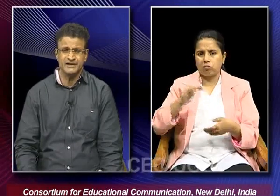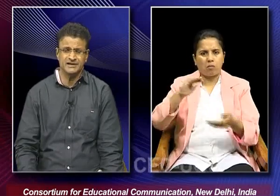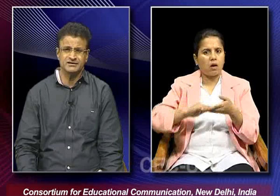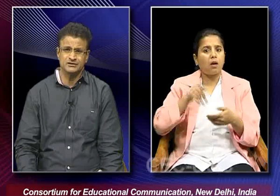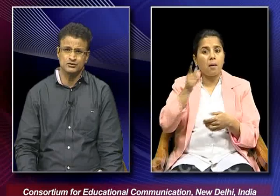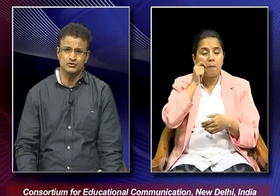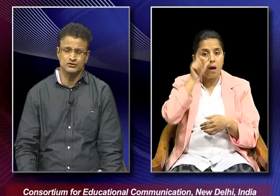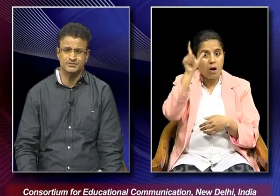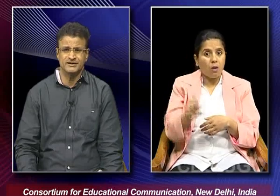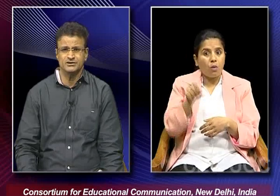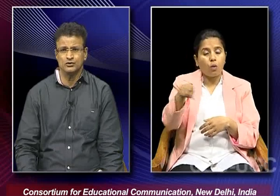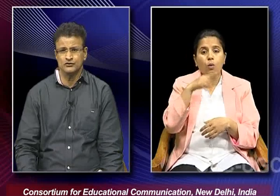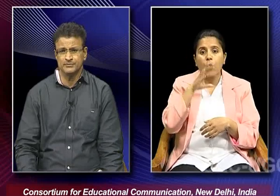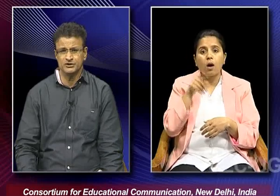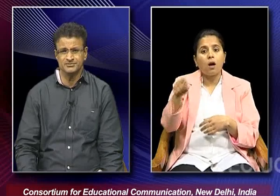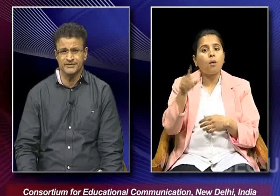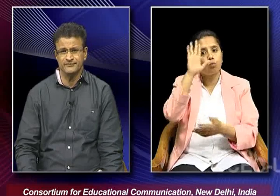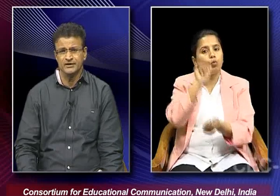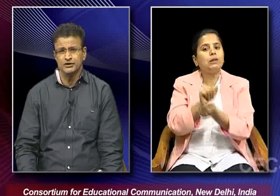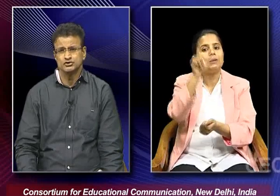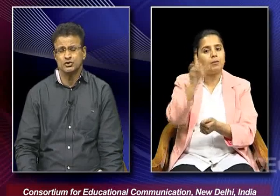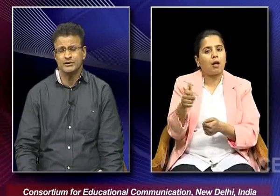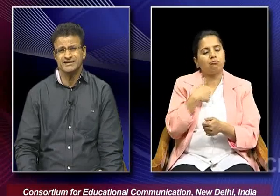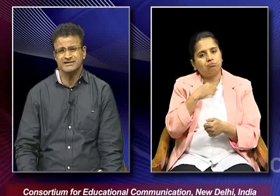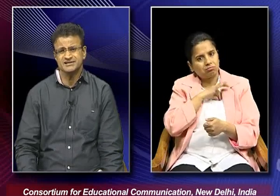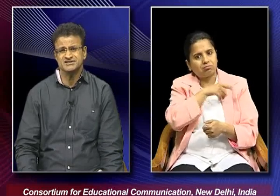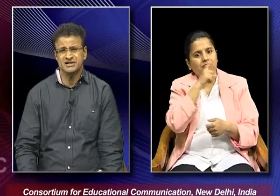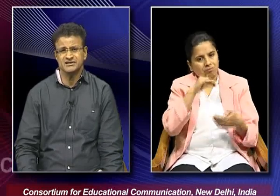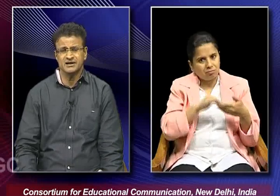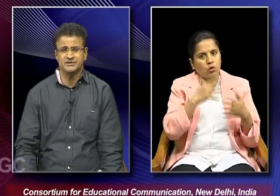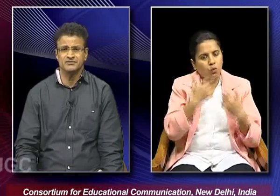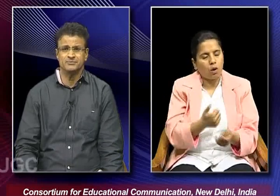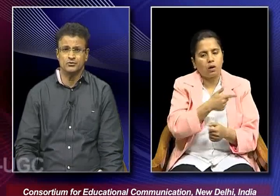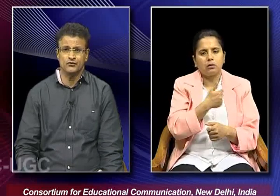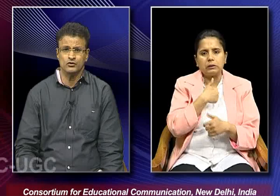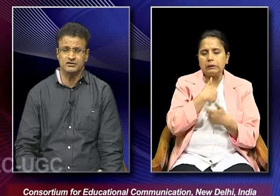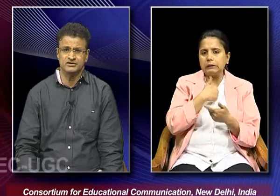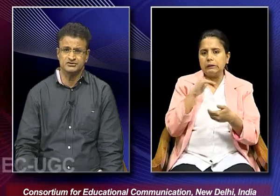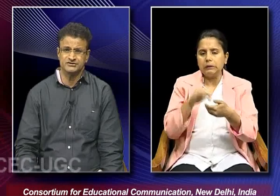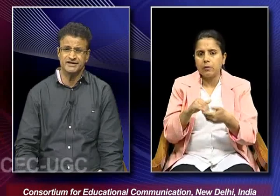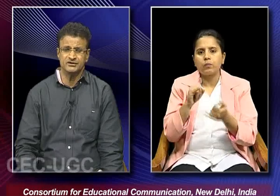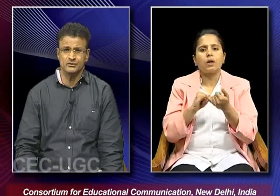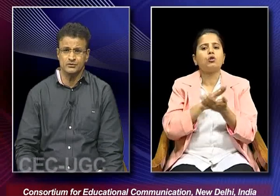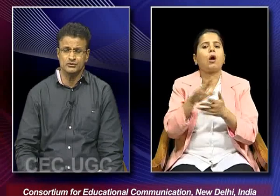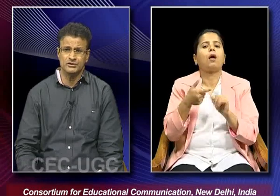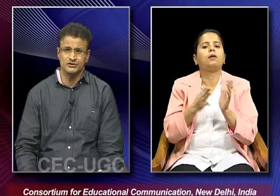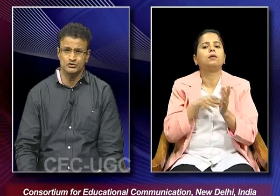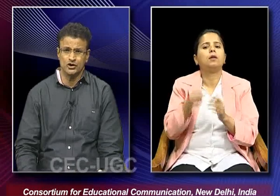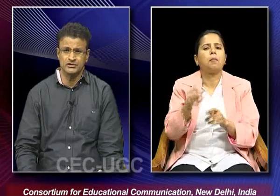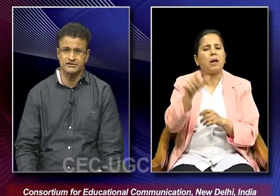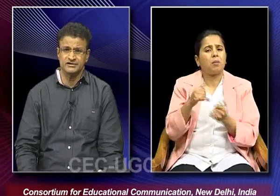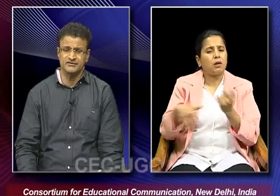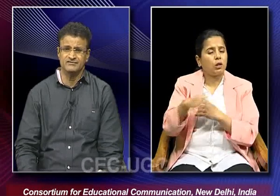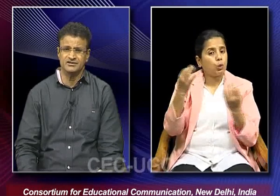male character who was playing the role of a policeman. So in that sense, Shantaram in a way provoked the society to a new